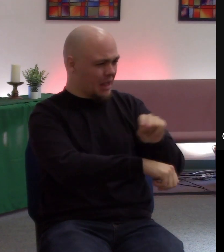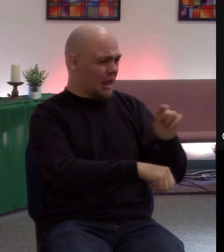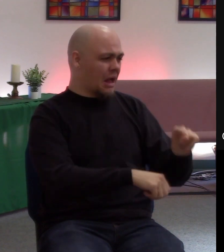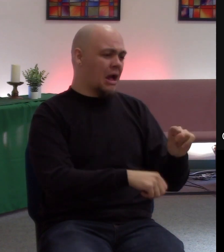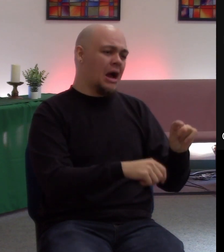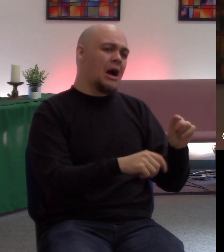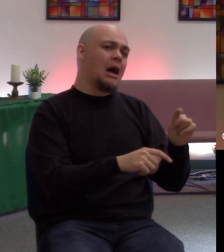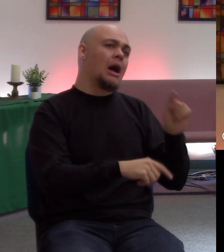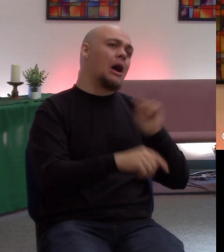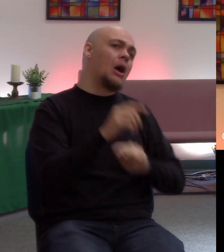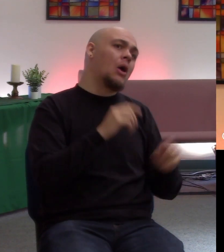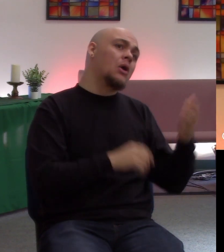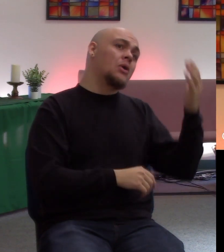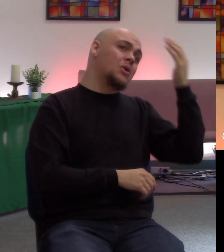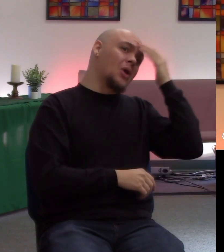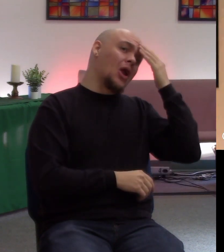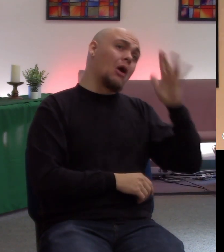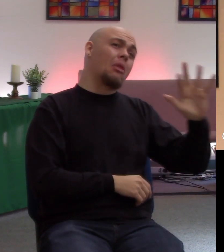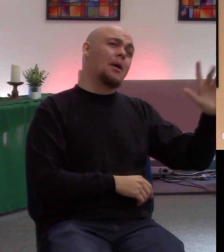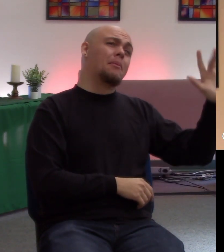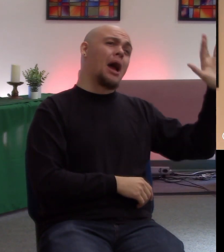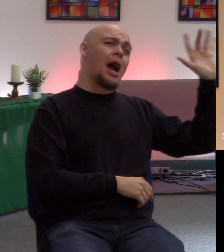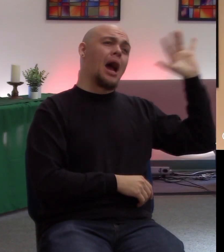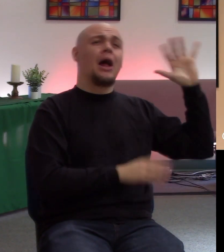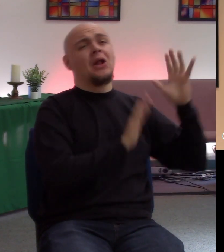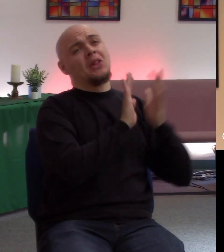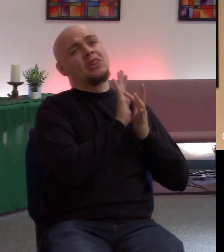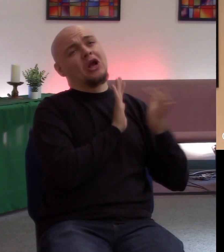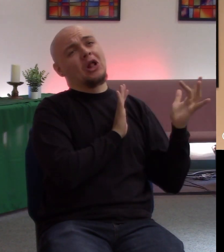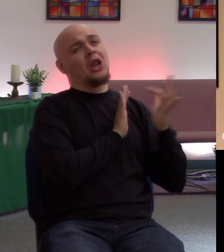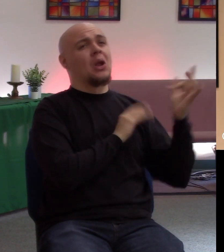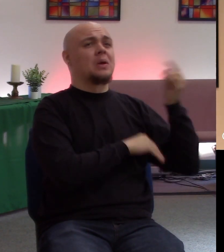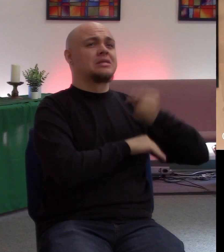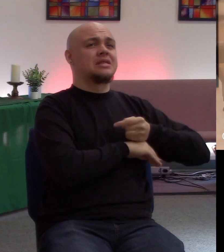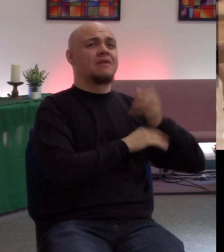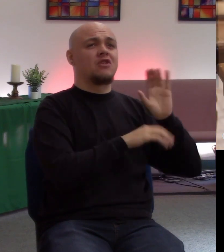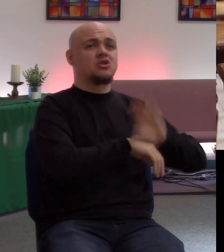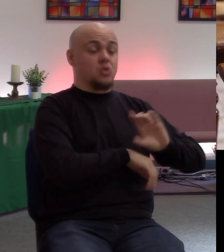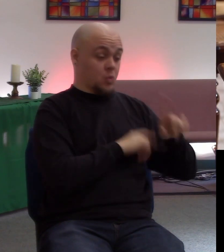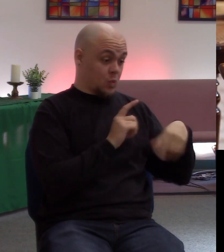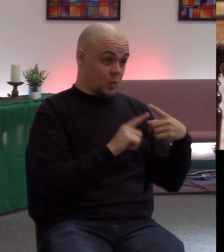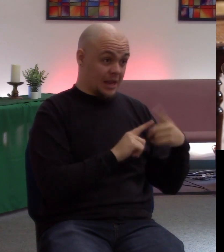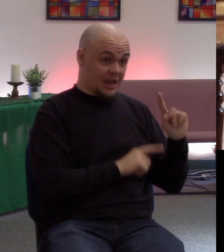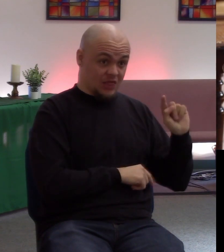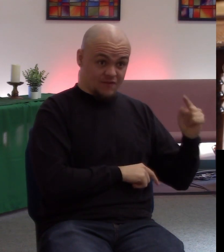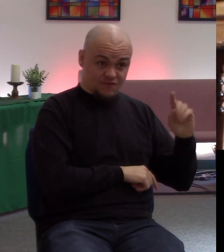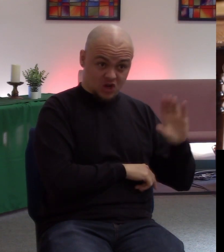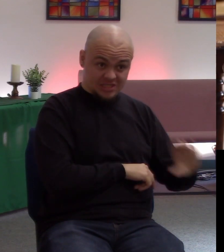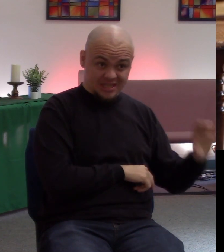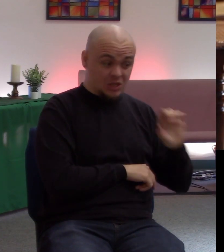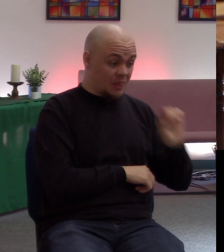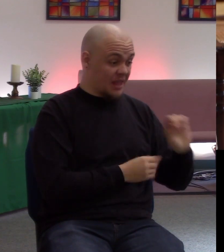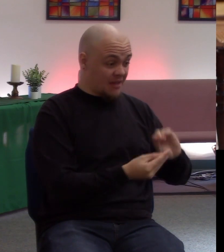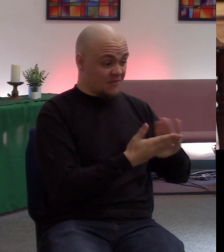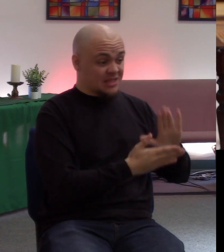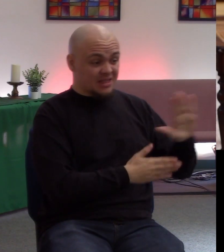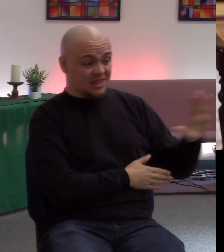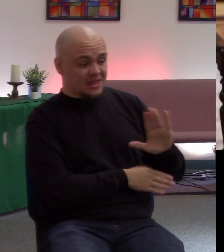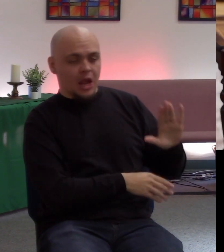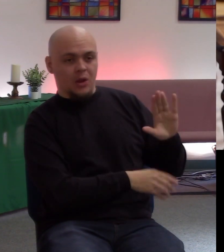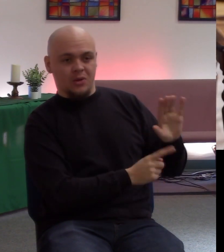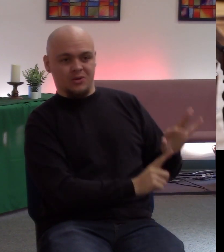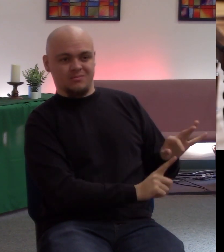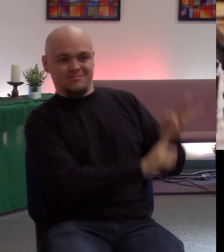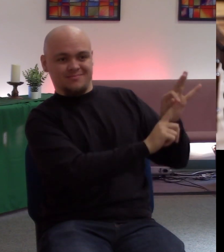what's wrong with churches across America. They're all going back to, well, in the old days, in the glory days of the church. When were the glory days of the church? The